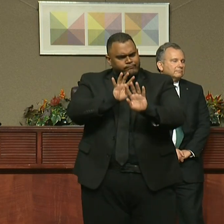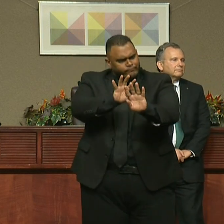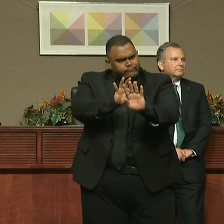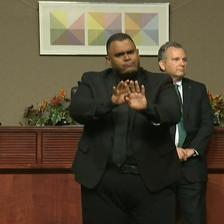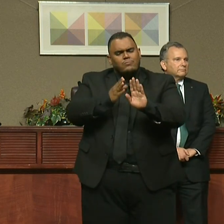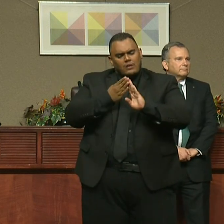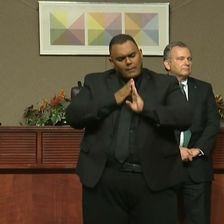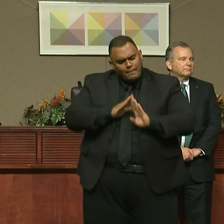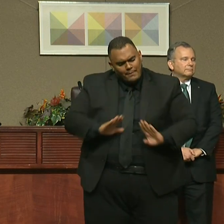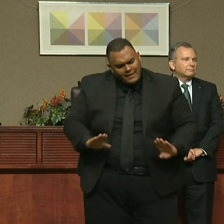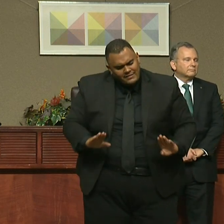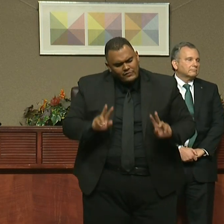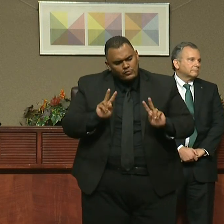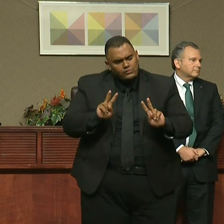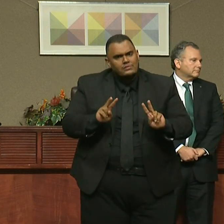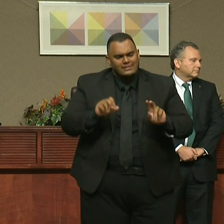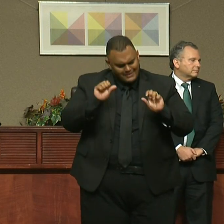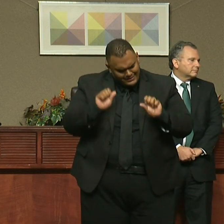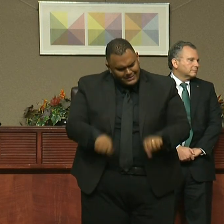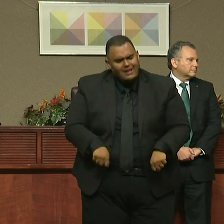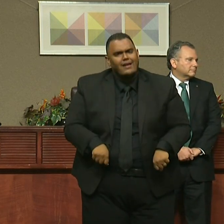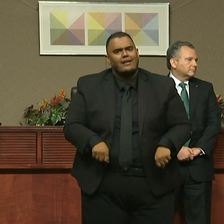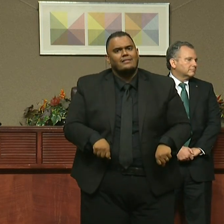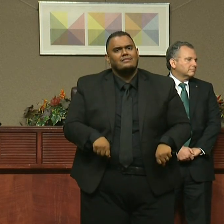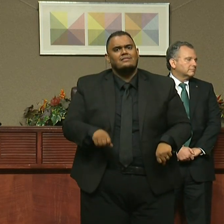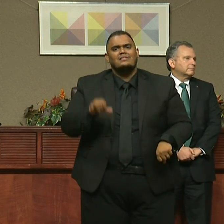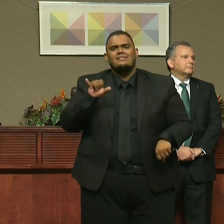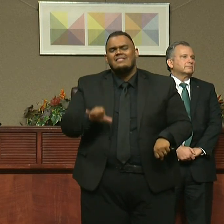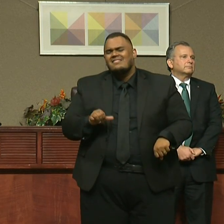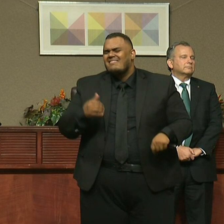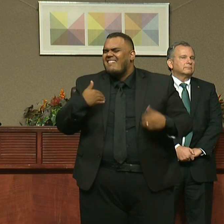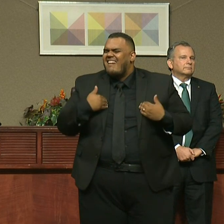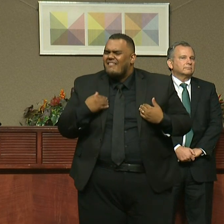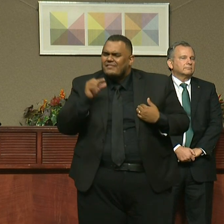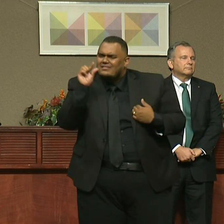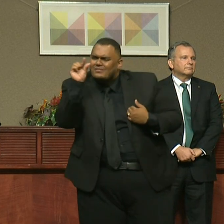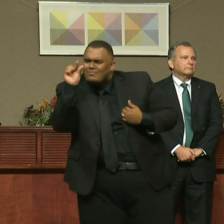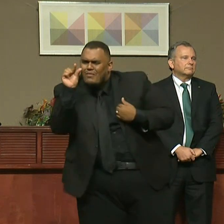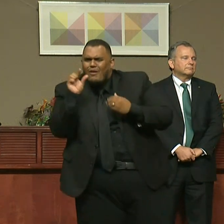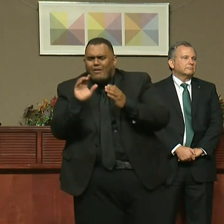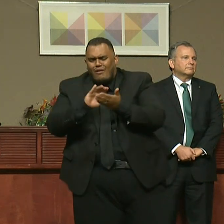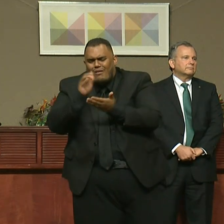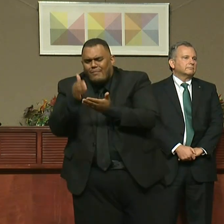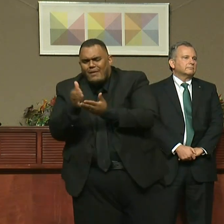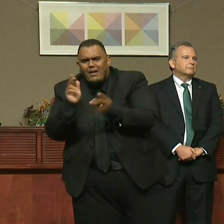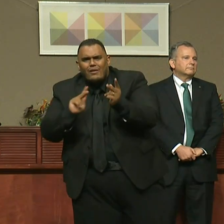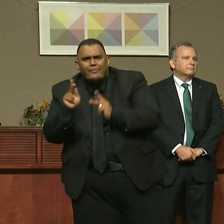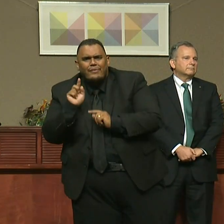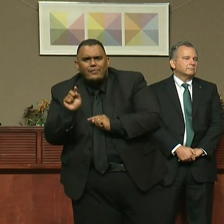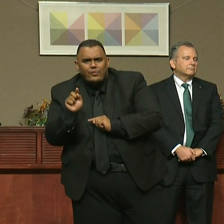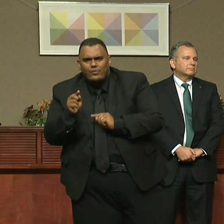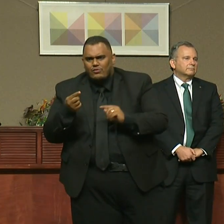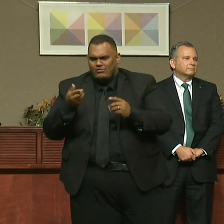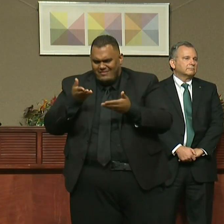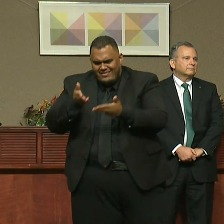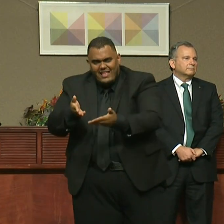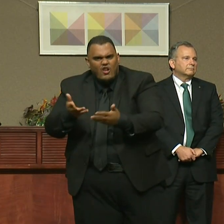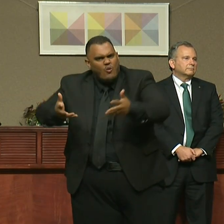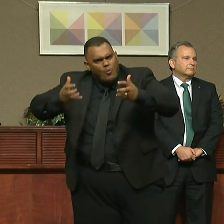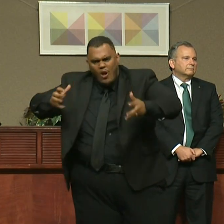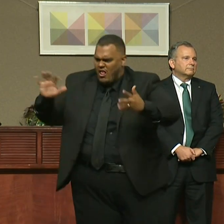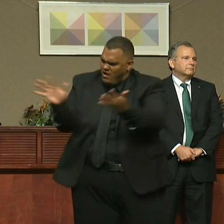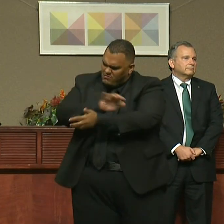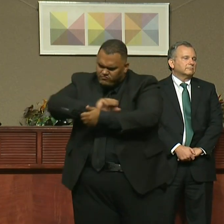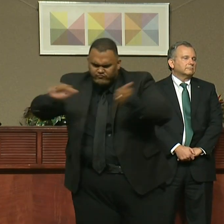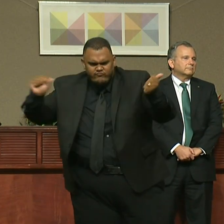so. That small demographic who is there to just tear up the place and